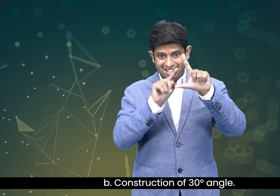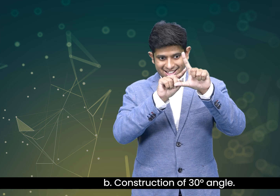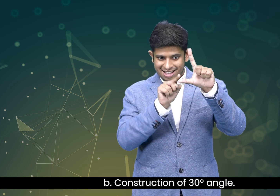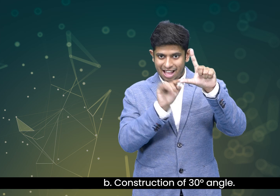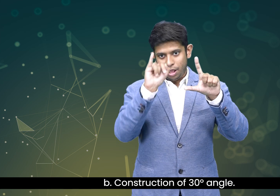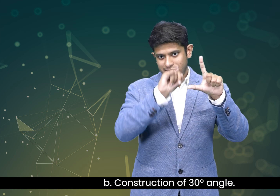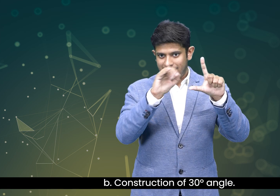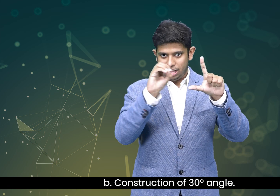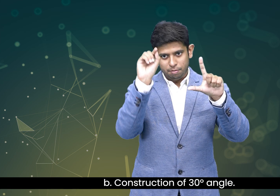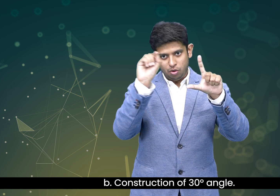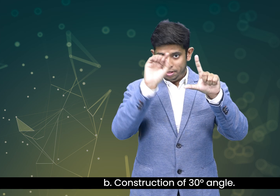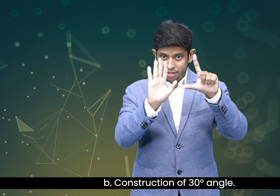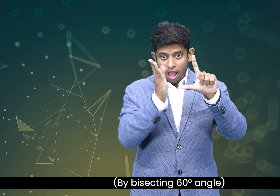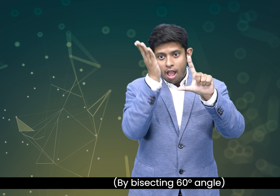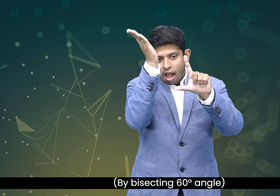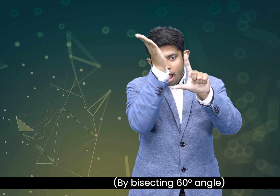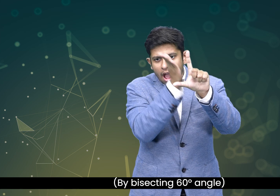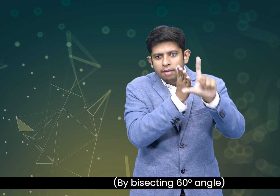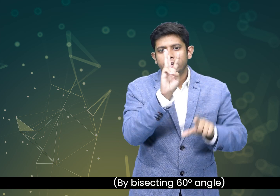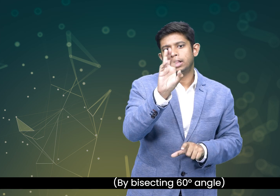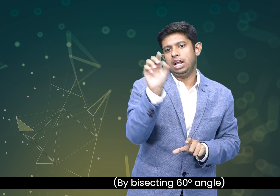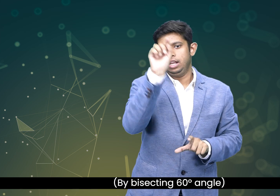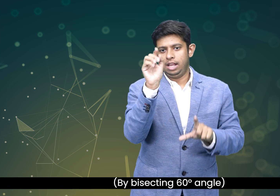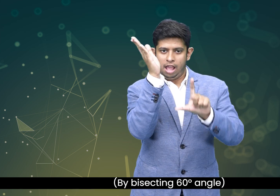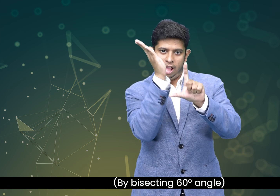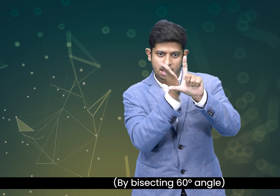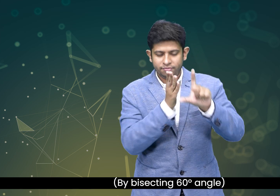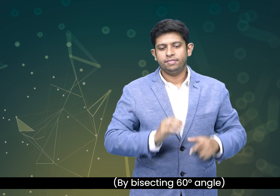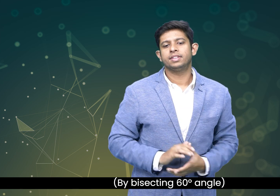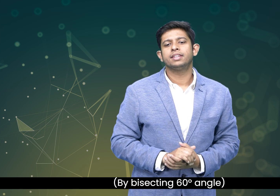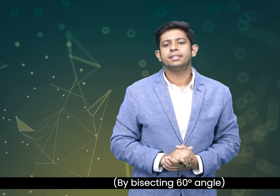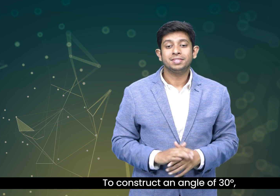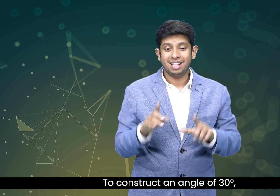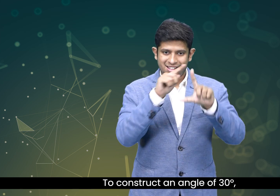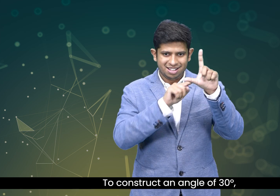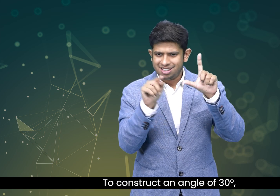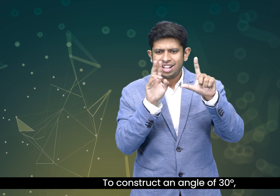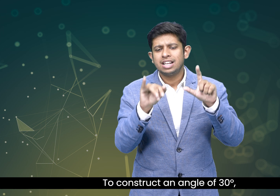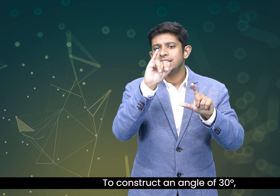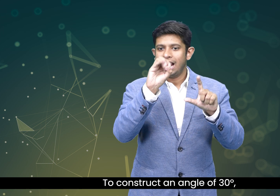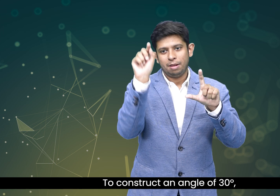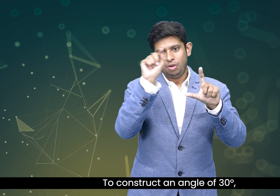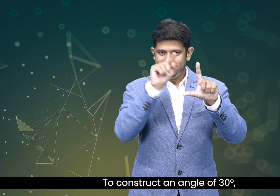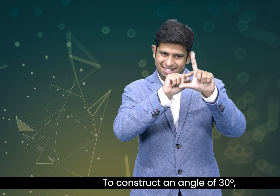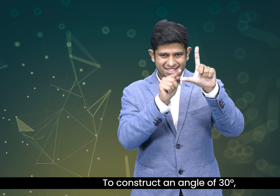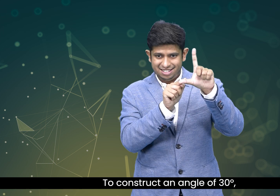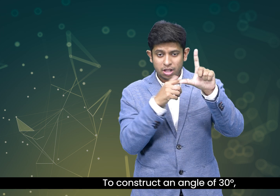Construction of 30-degree angle by bisecting 60-degree angle. To construct an angle of 30